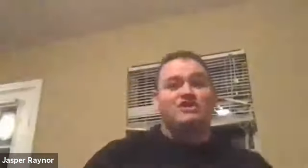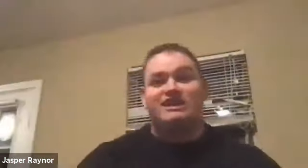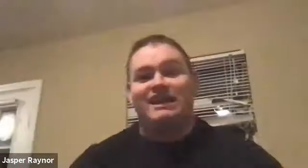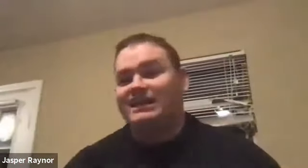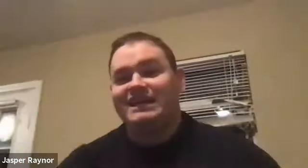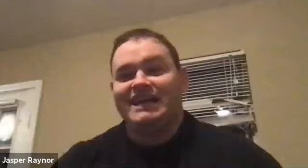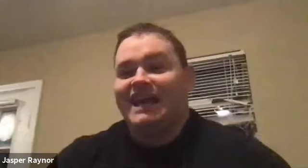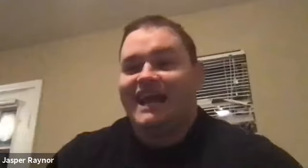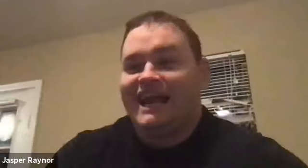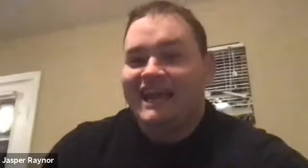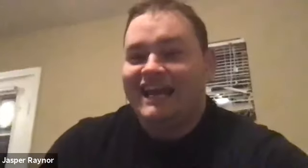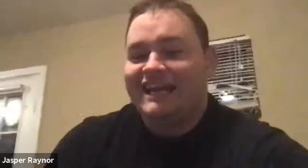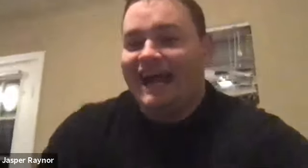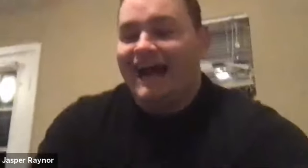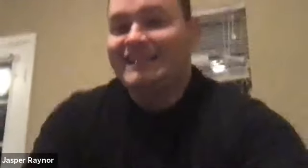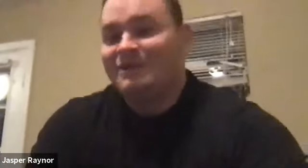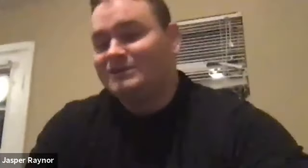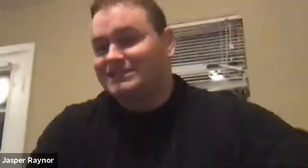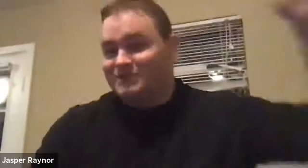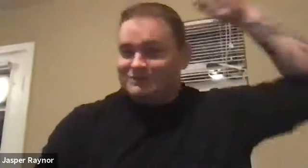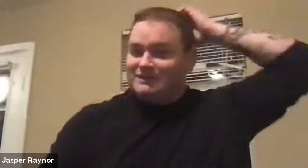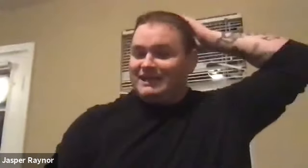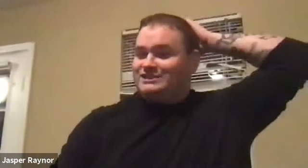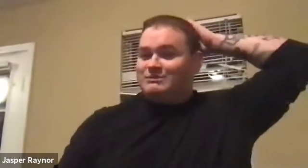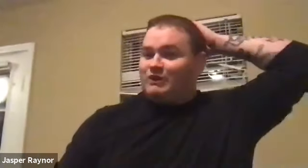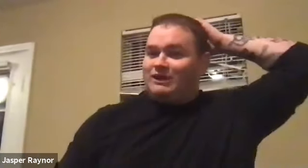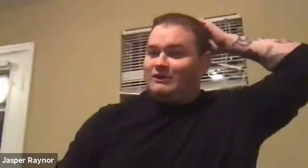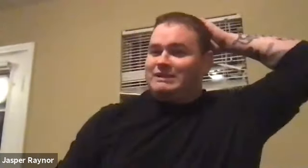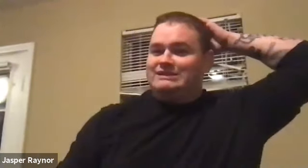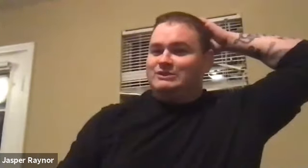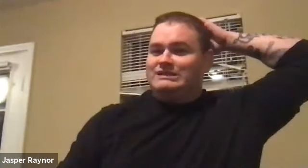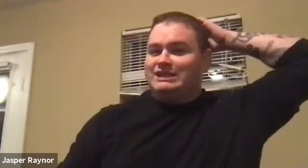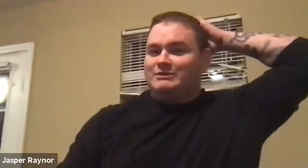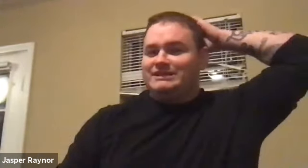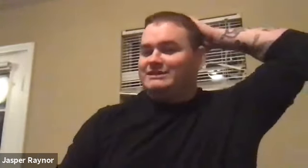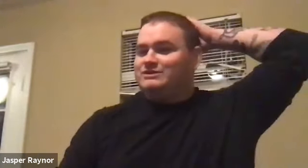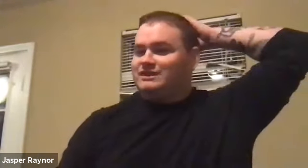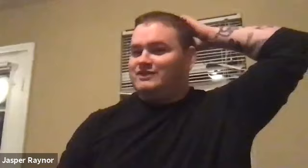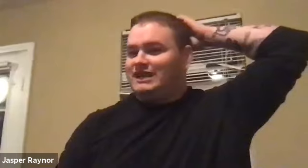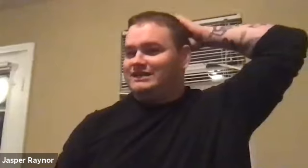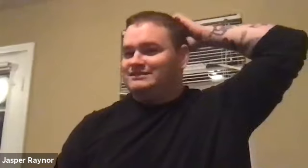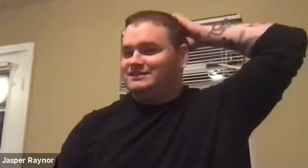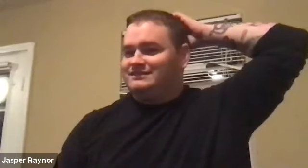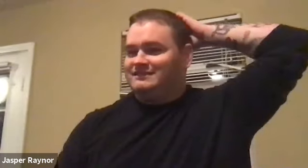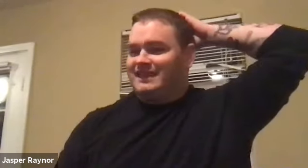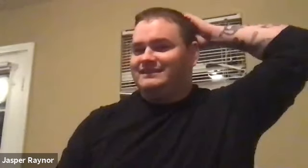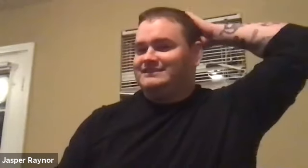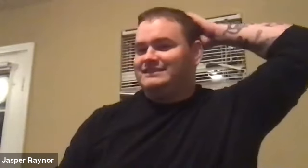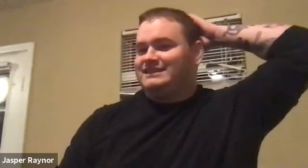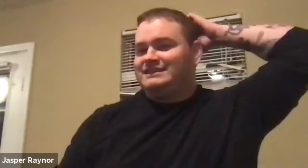everything. And I didn't know what to do. And she broke up with me like 2 days later, but it was unrelated to that incident.